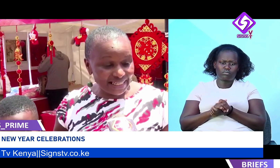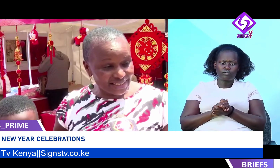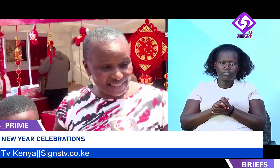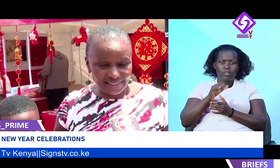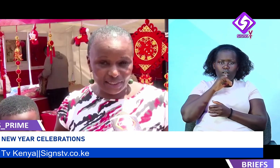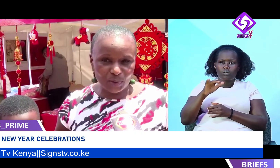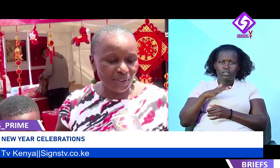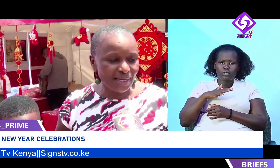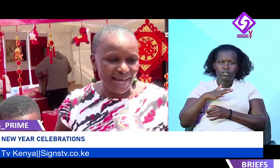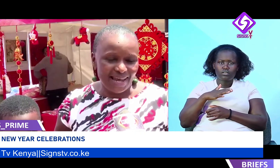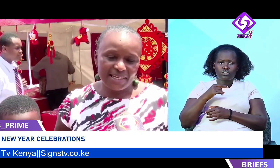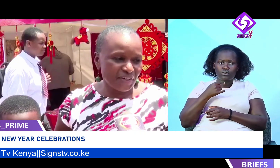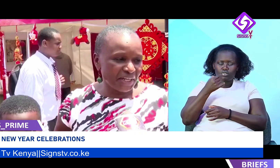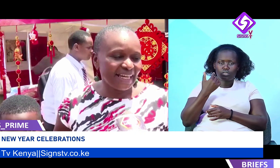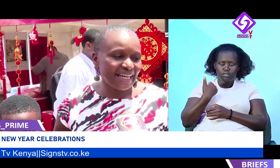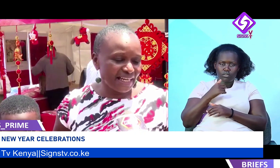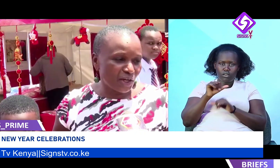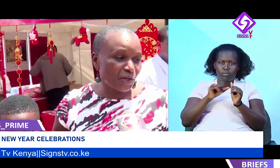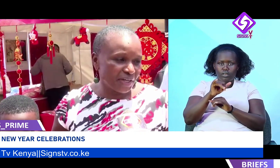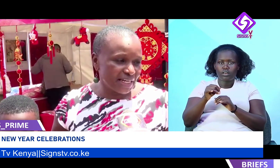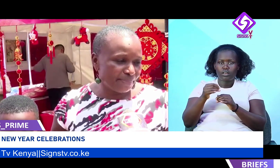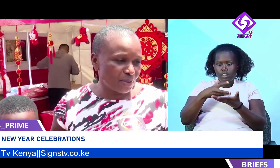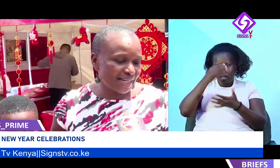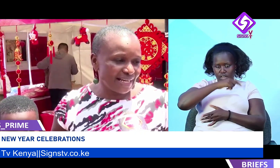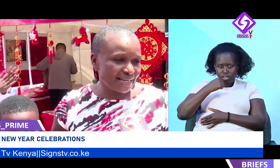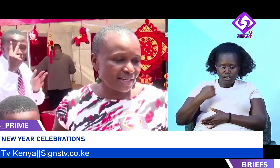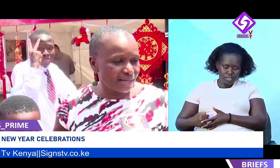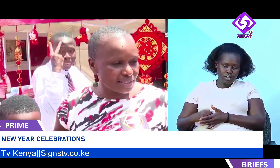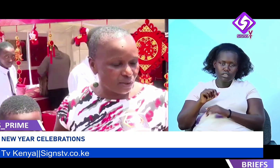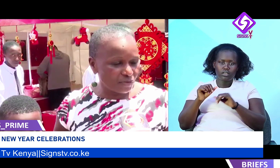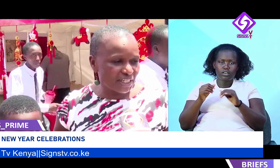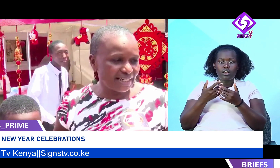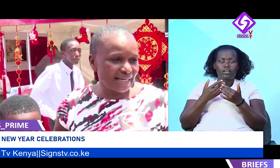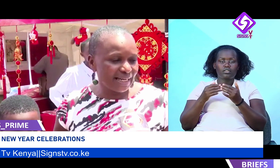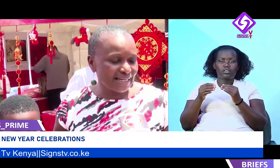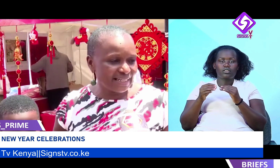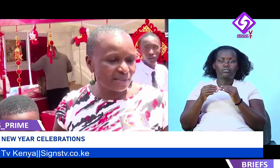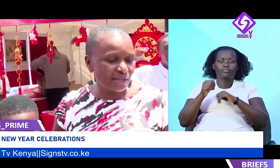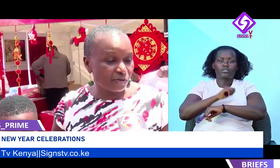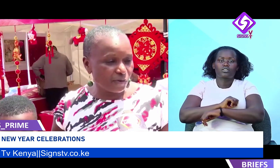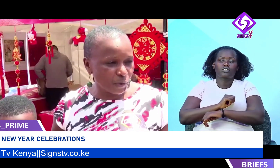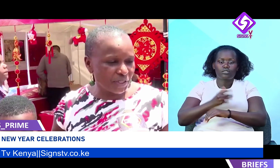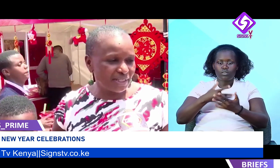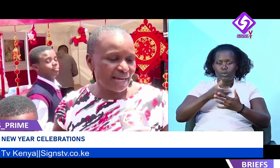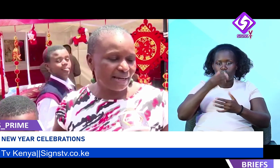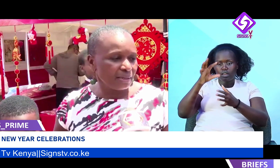studying Chinese at school and he's very keen and curious about learning the culture of China, learning their food, their...